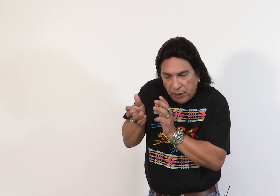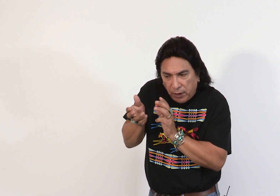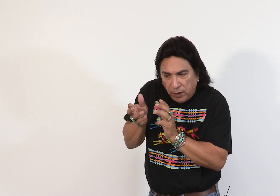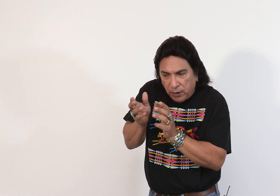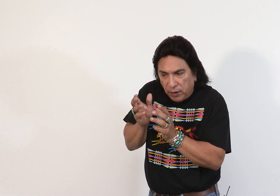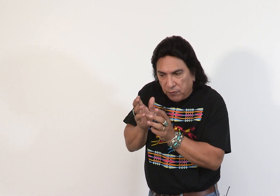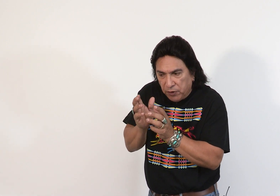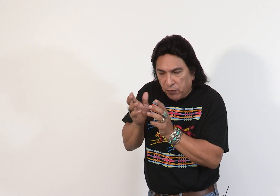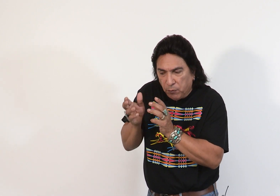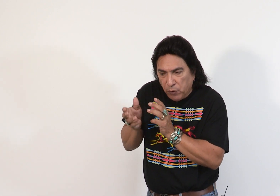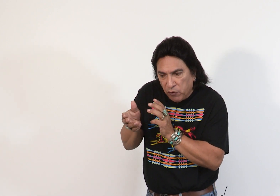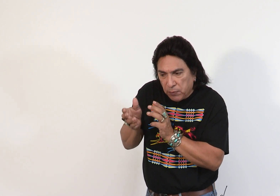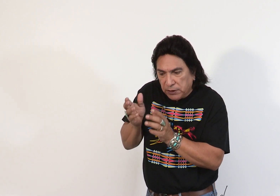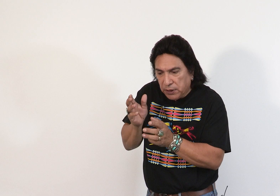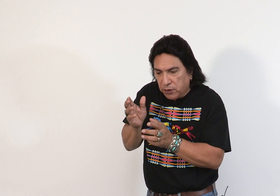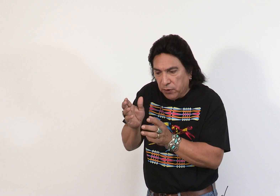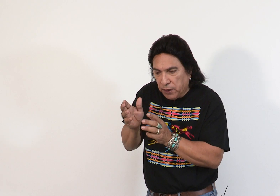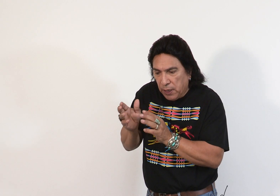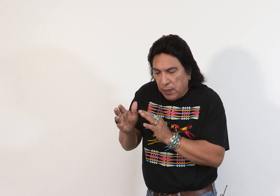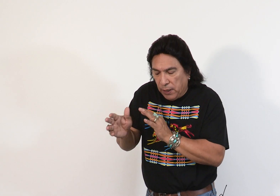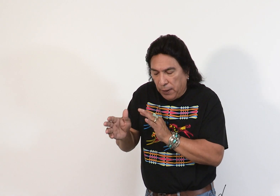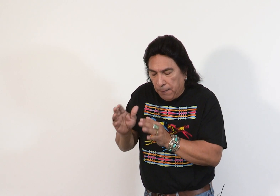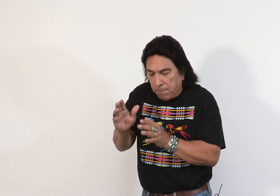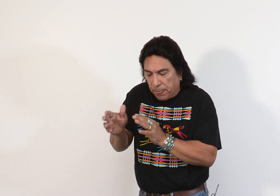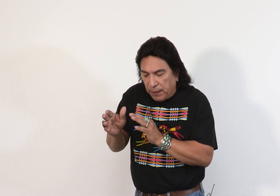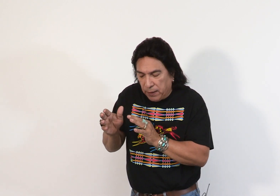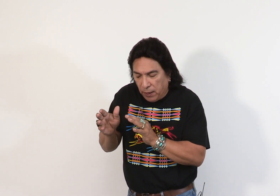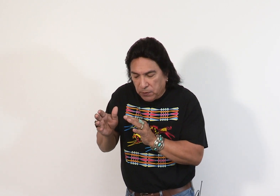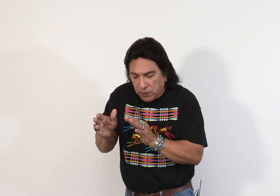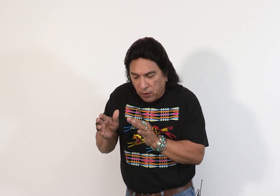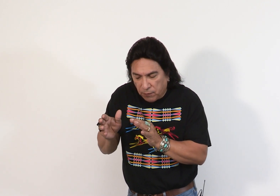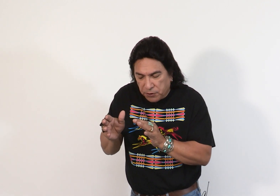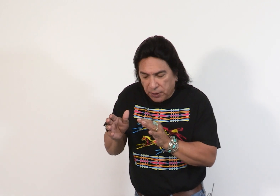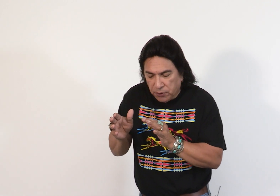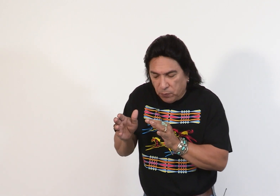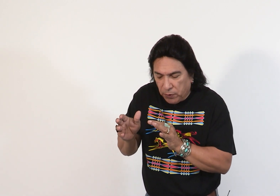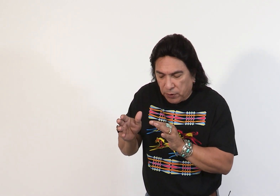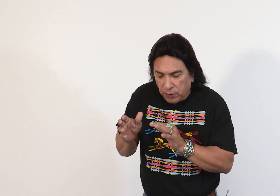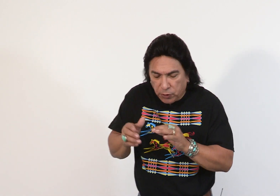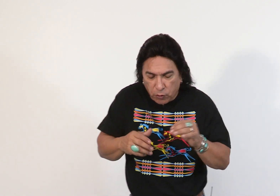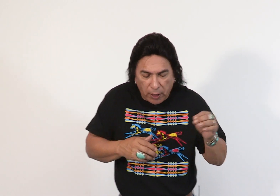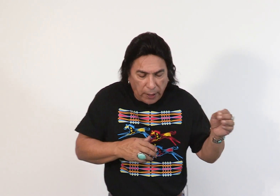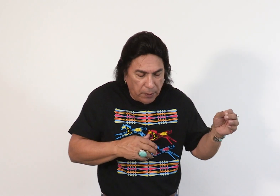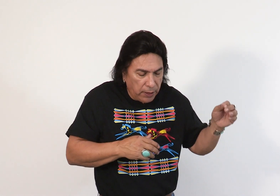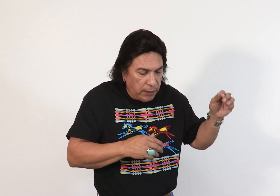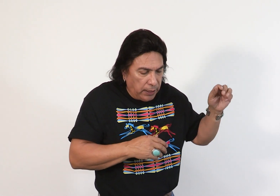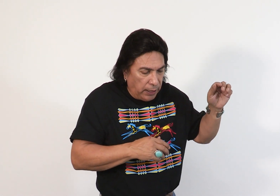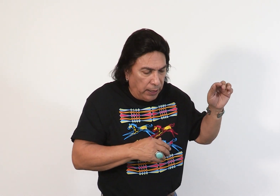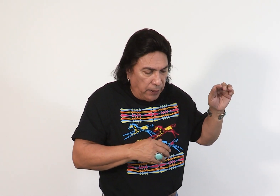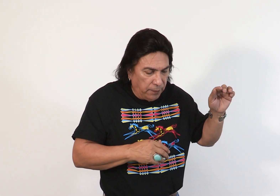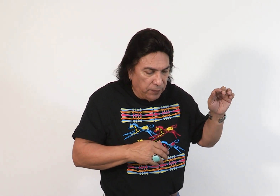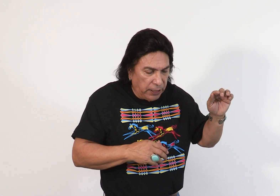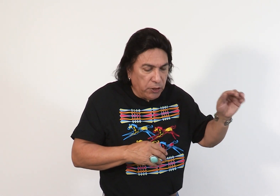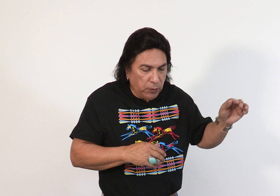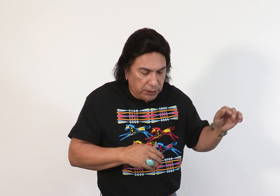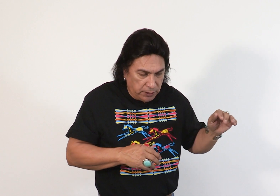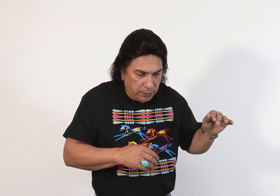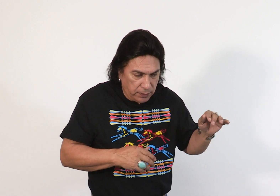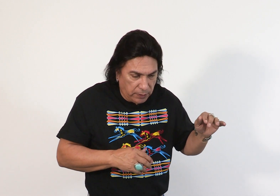bit of different movements into it. I was in conversation with a tribe, Inuits,